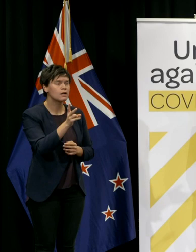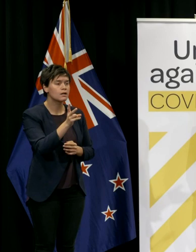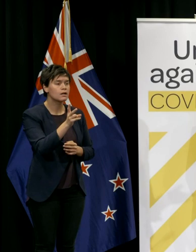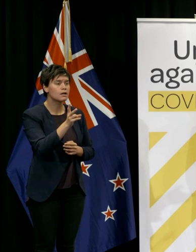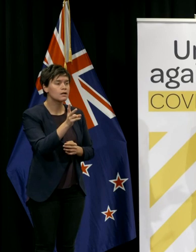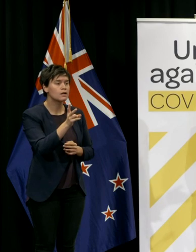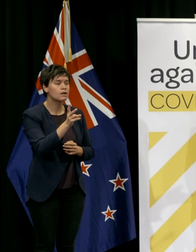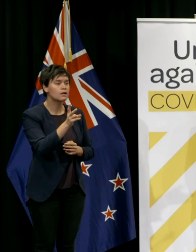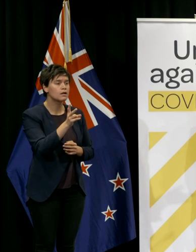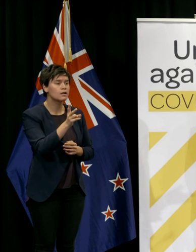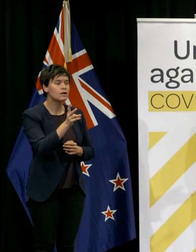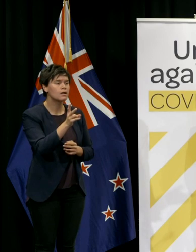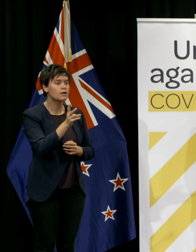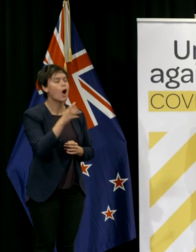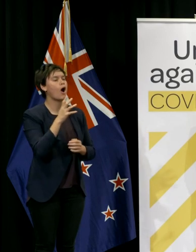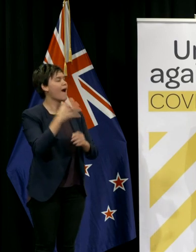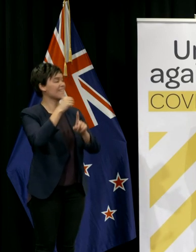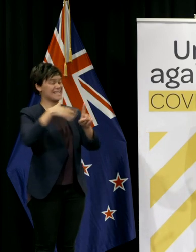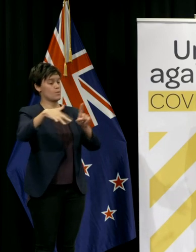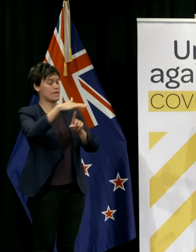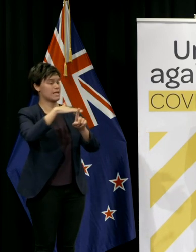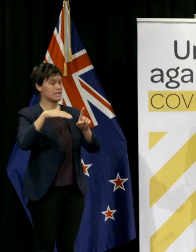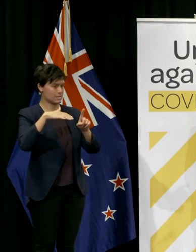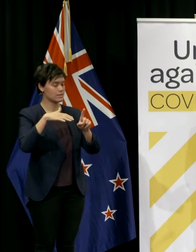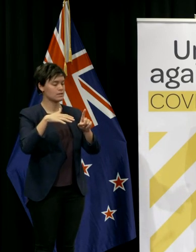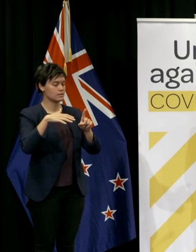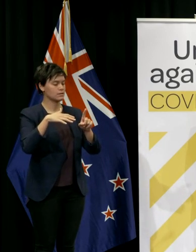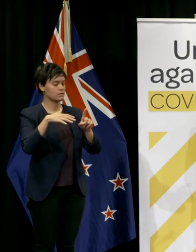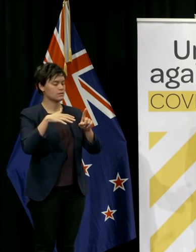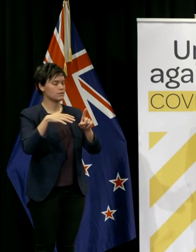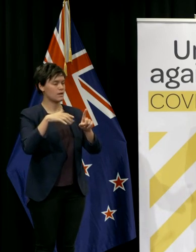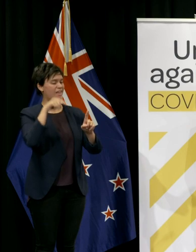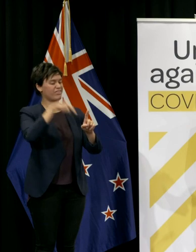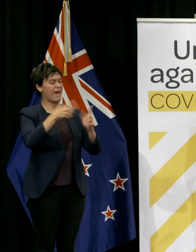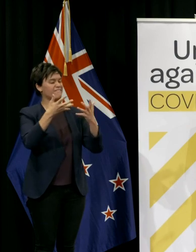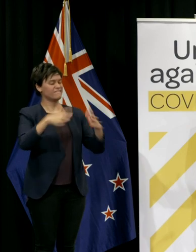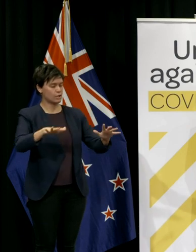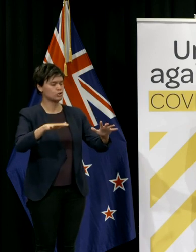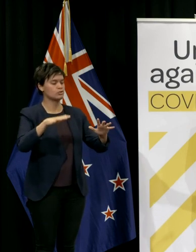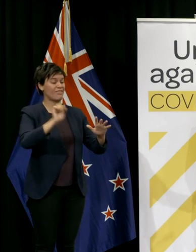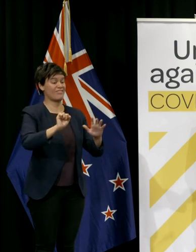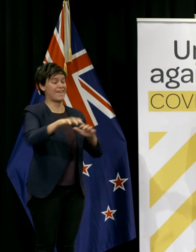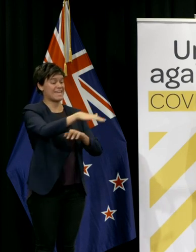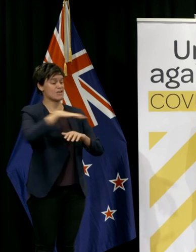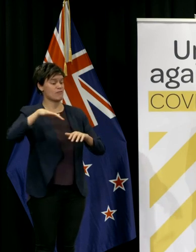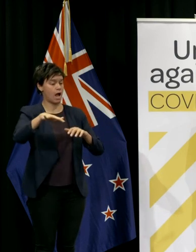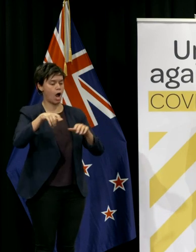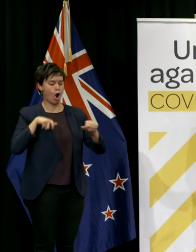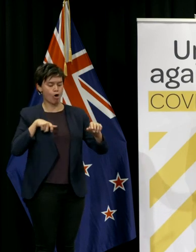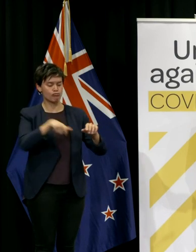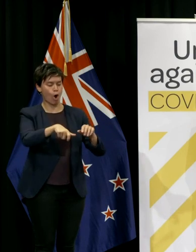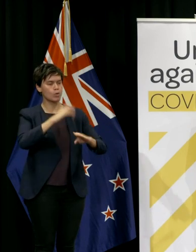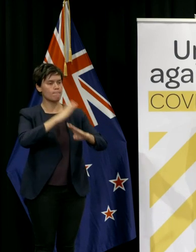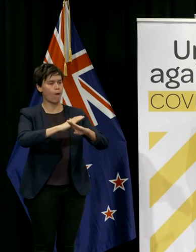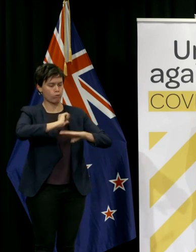Te whānau Upper Nui, a tribe, has set up safety zones around their community. Are they legally allowed to do that? Look, as long as